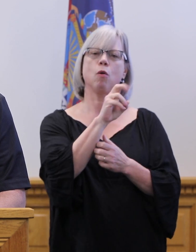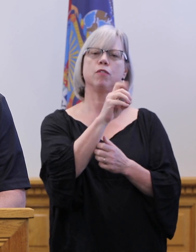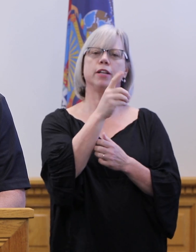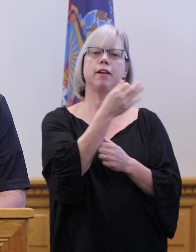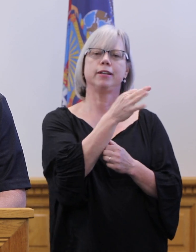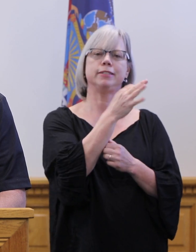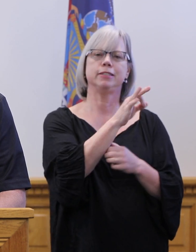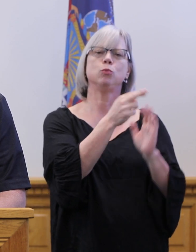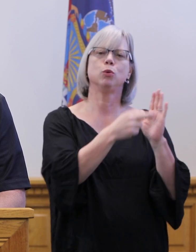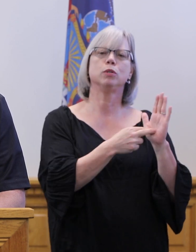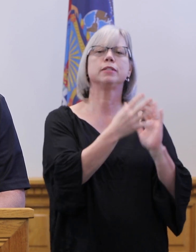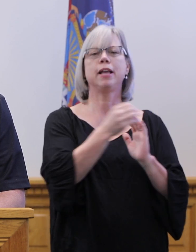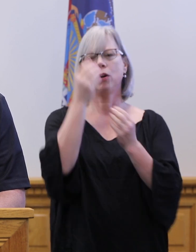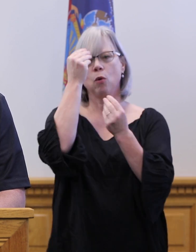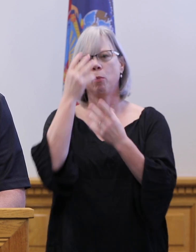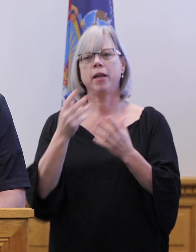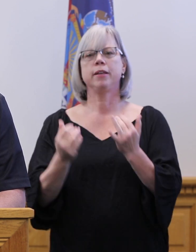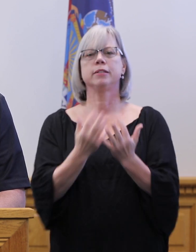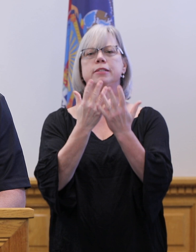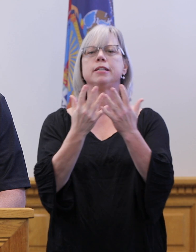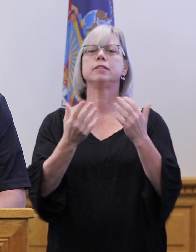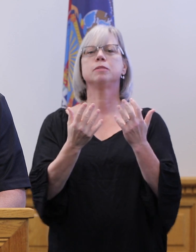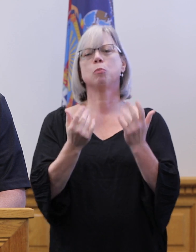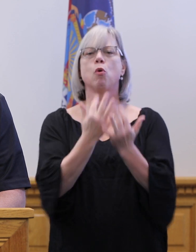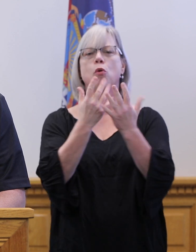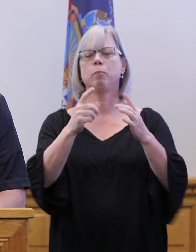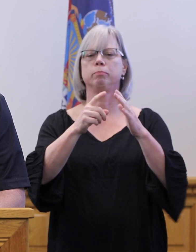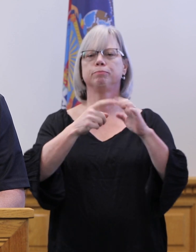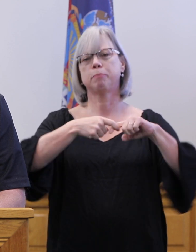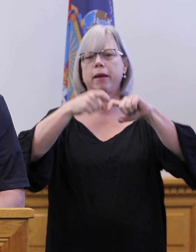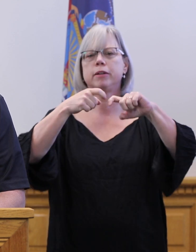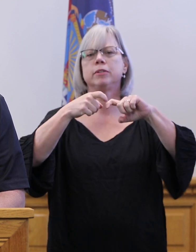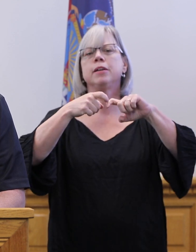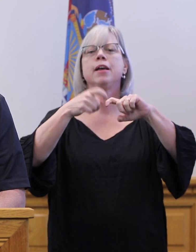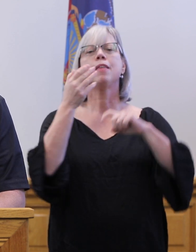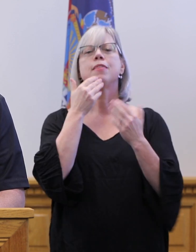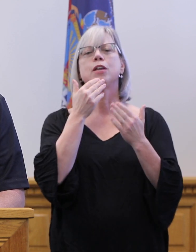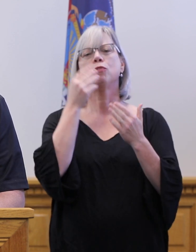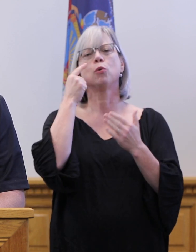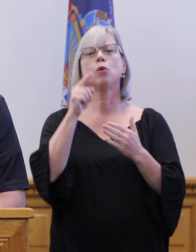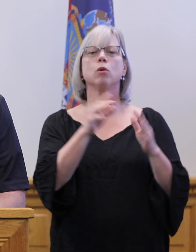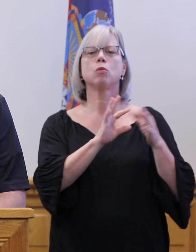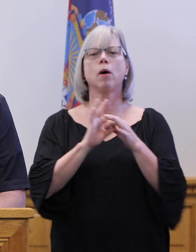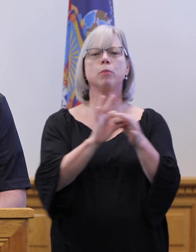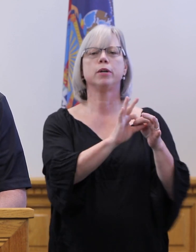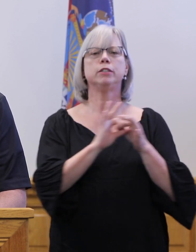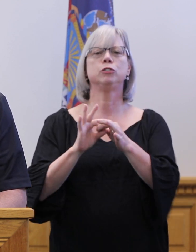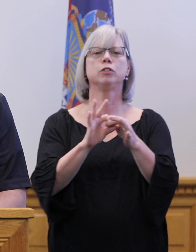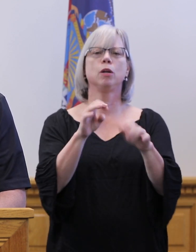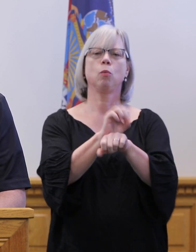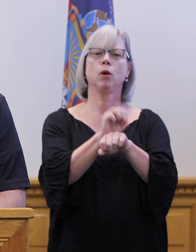and obeying the state's burn ban. Thank you for all your cooperation and for working with us to protect our communities.